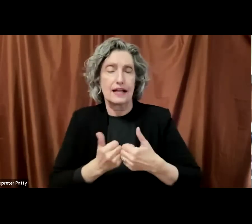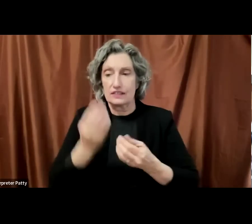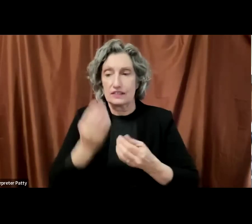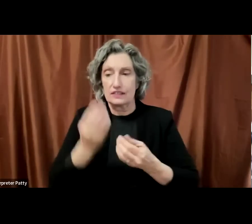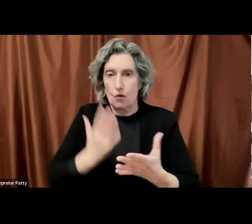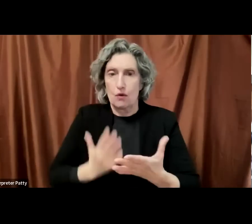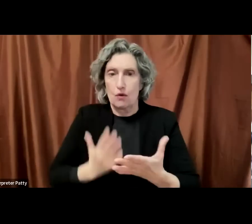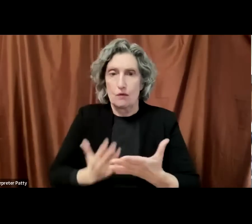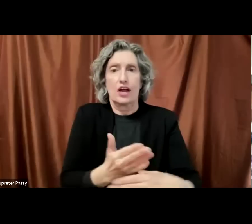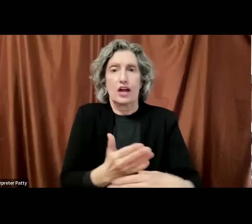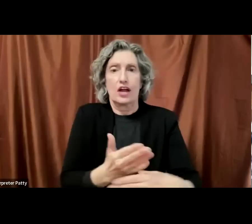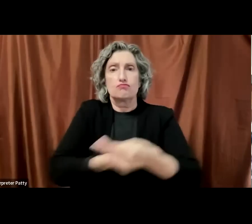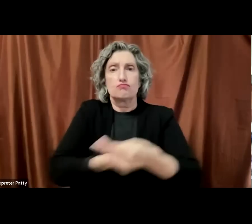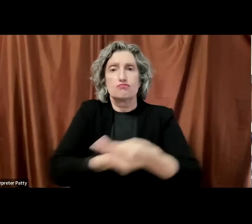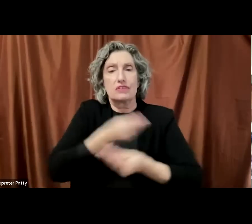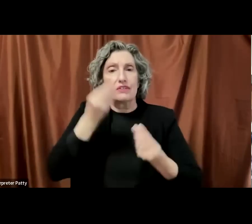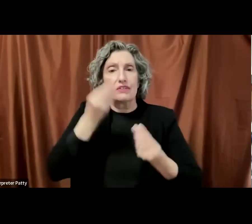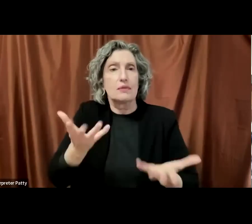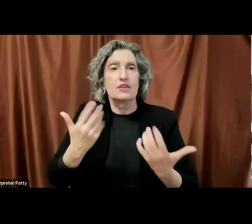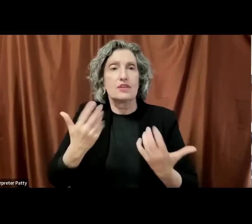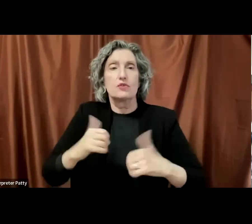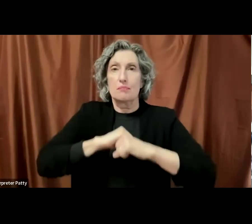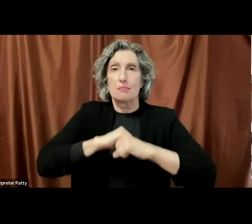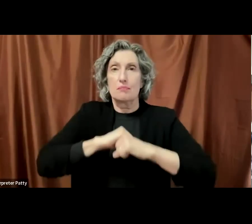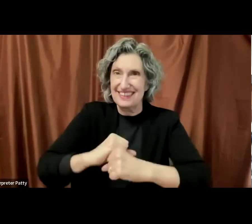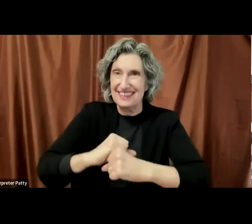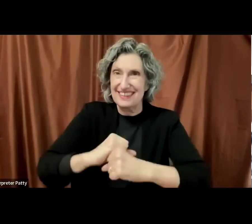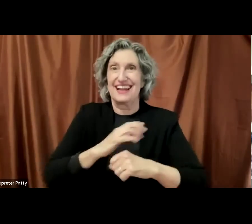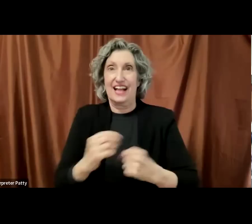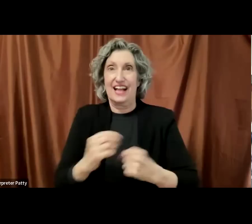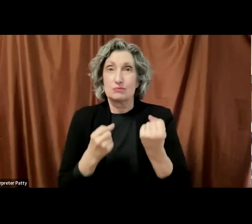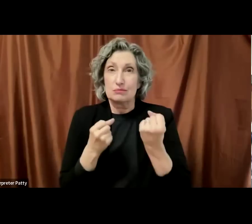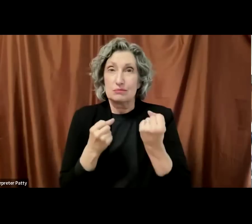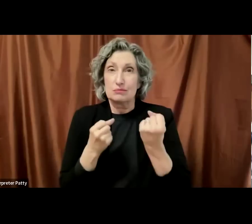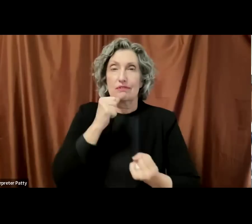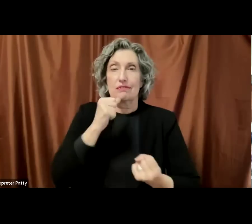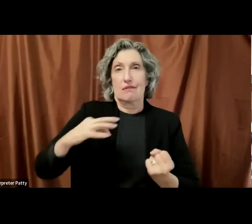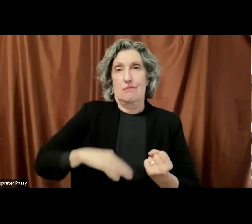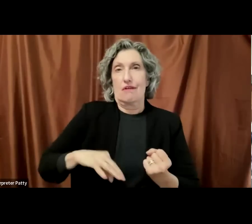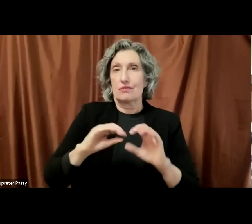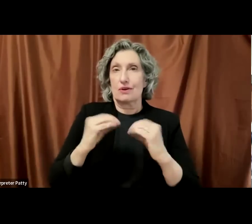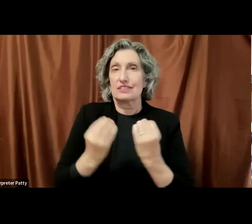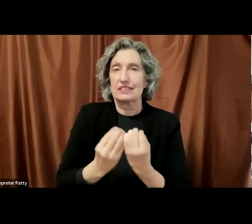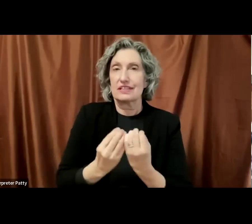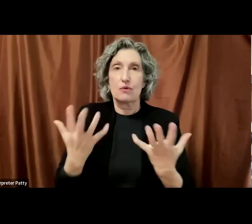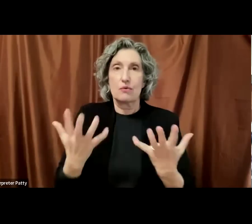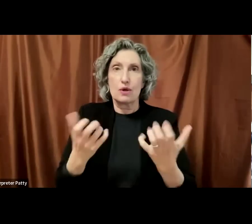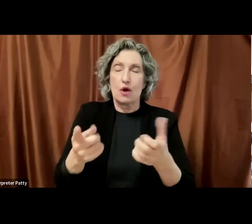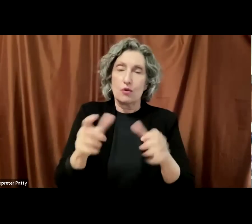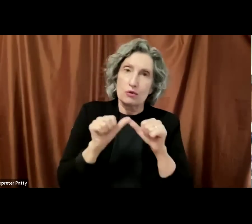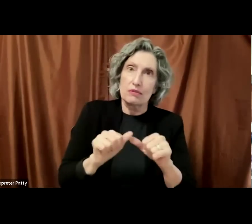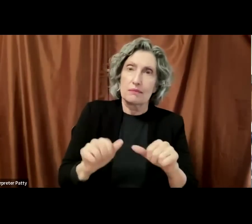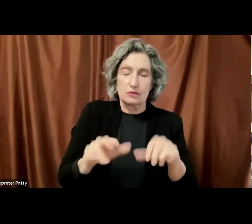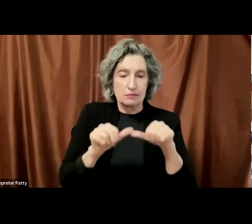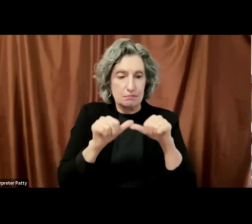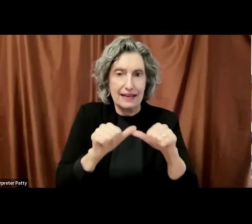and advance the sector, to support nonprofit organizations in maintaining and expanding the essential work you